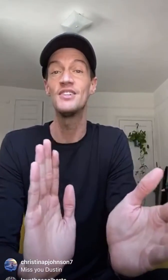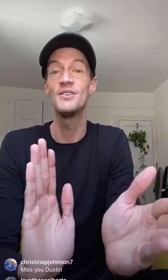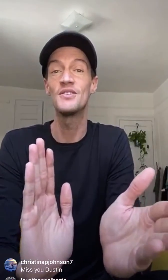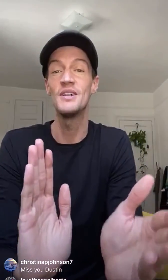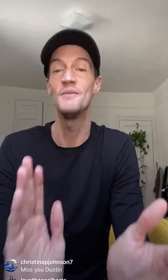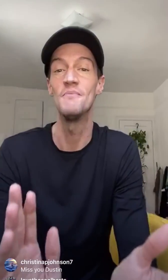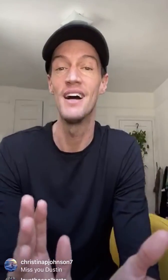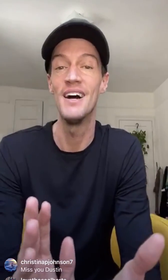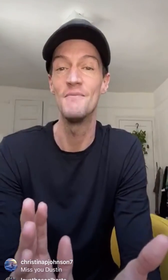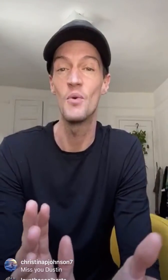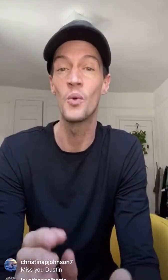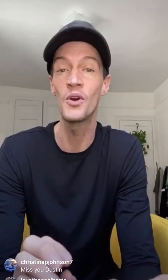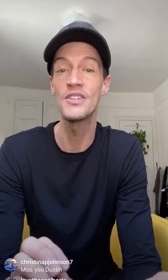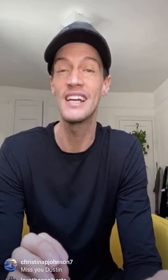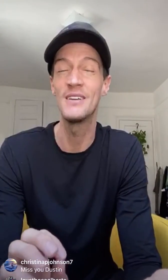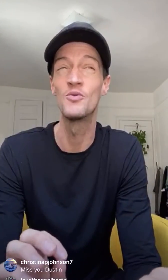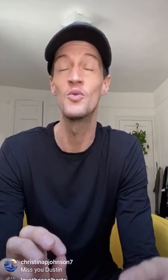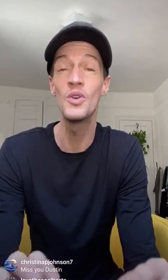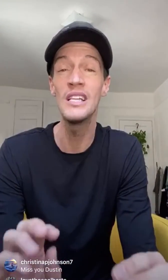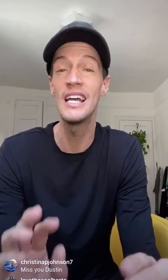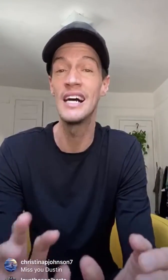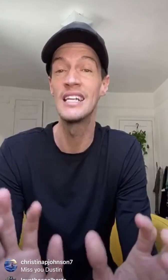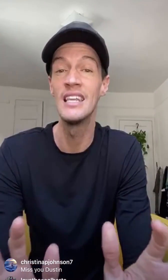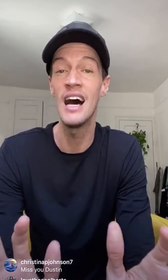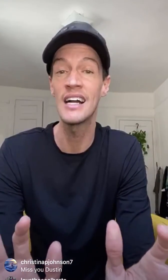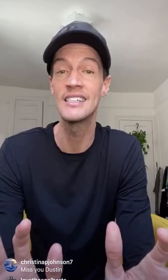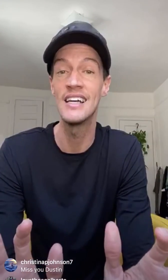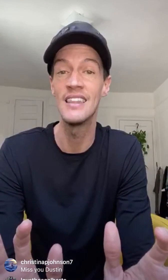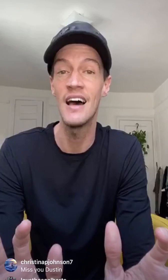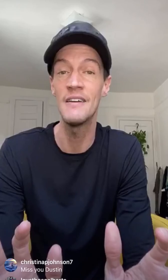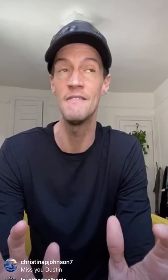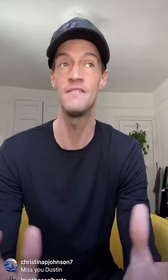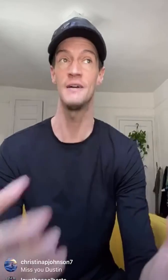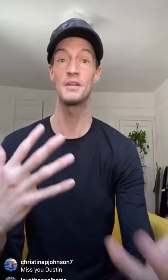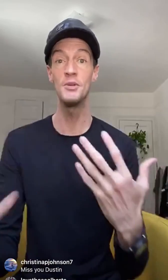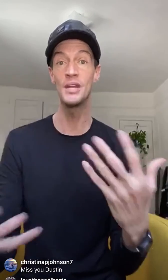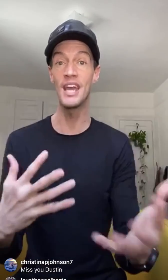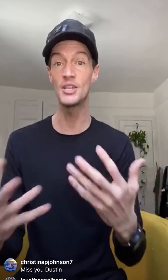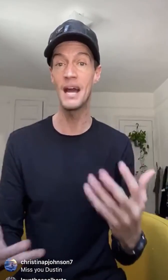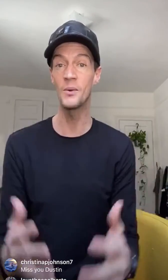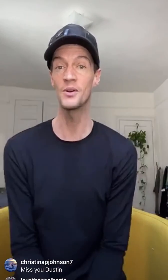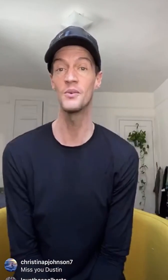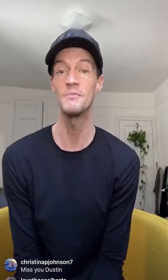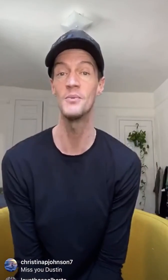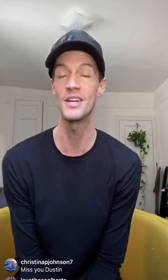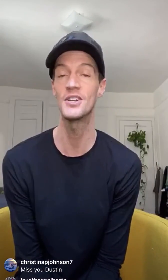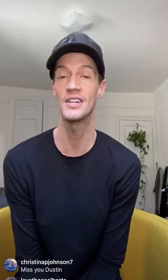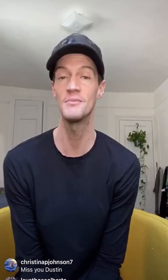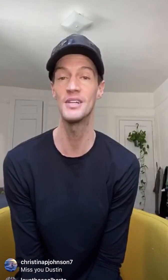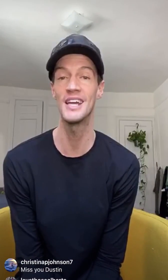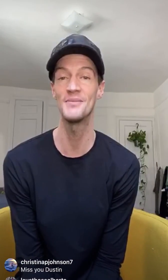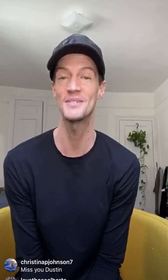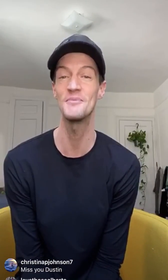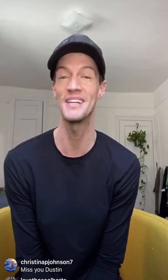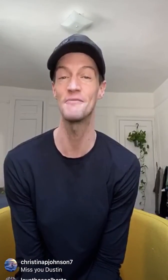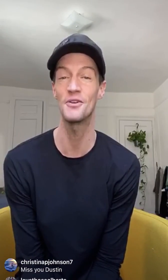some ASL, and so are you. We just have a couple more of these